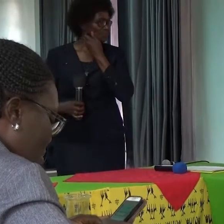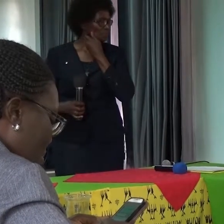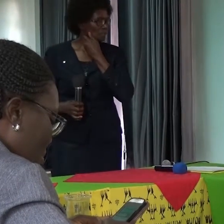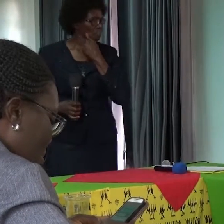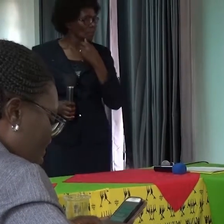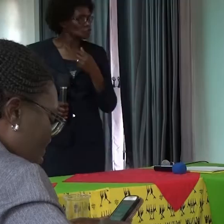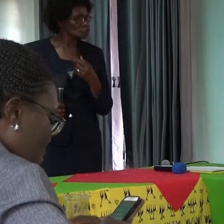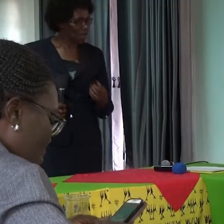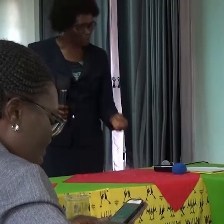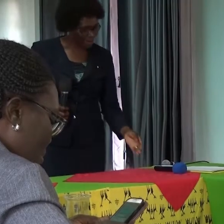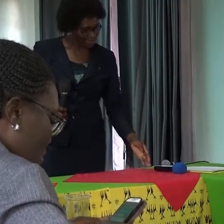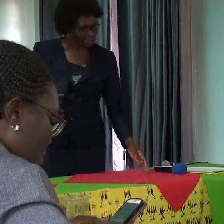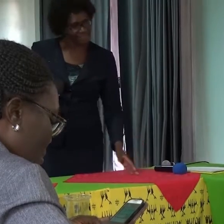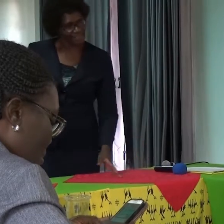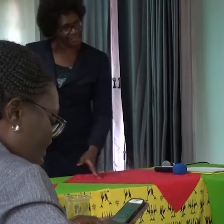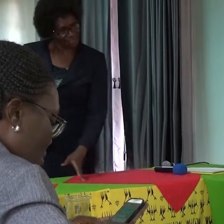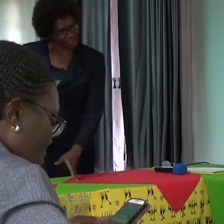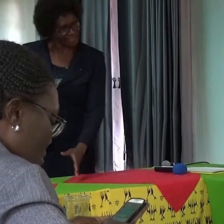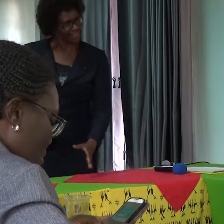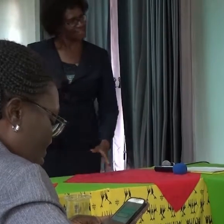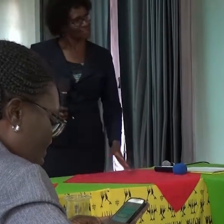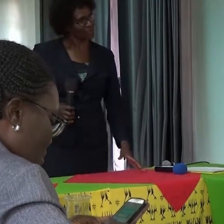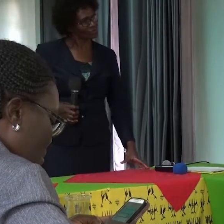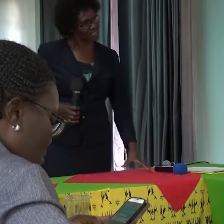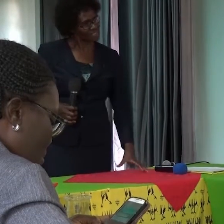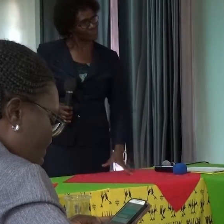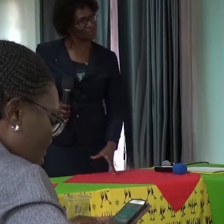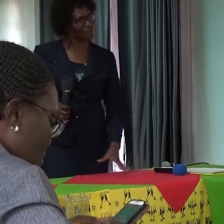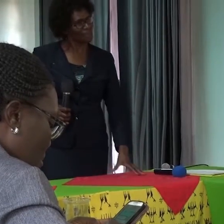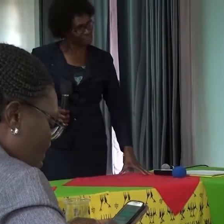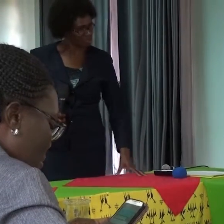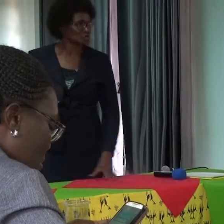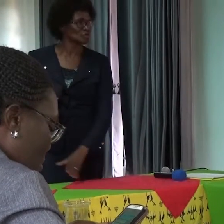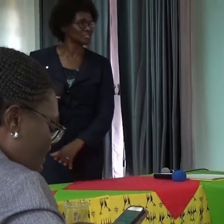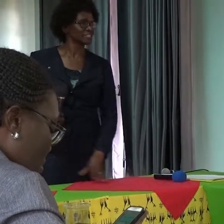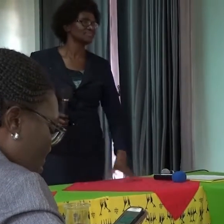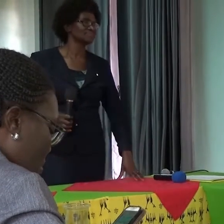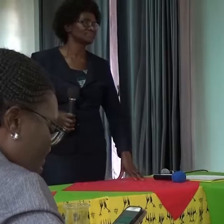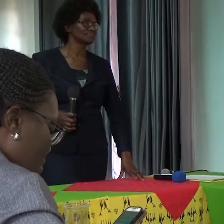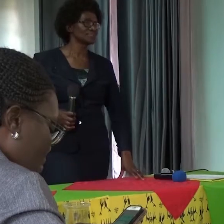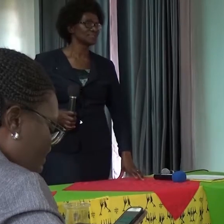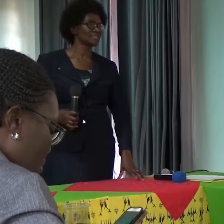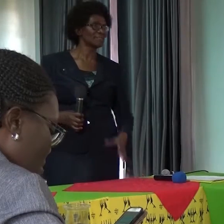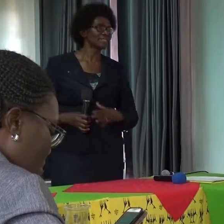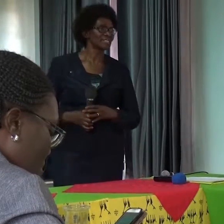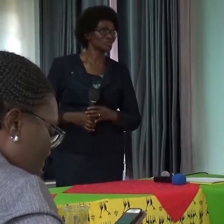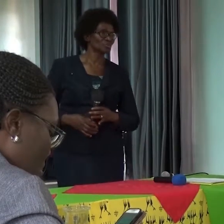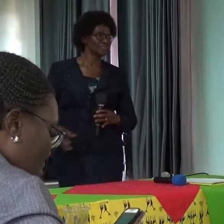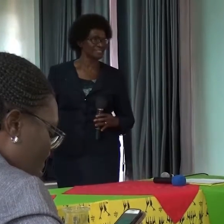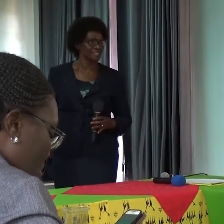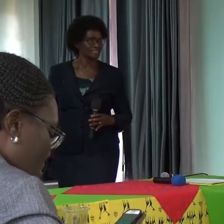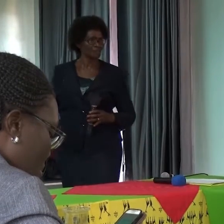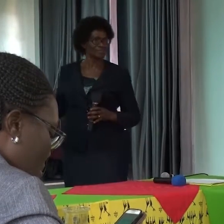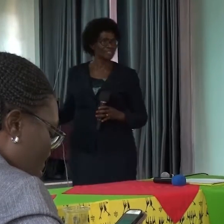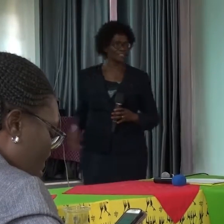use to award the teacher the certificate of successful completion or not. So it's a very key